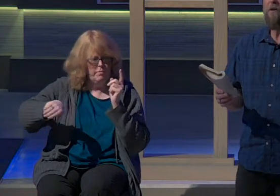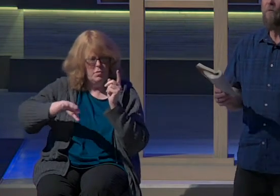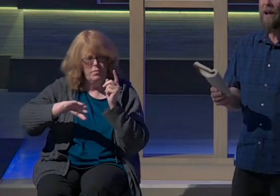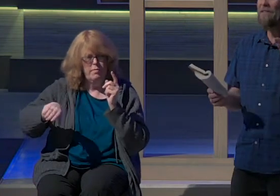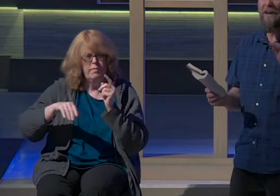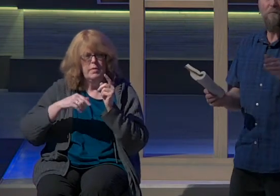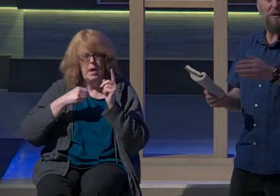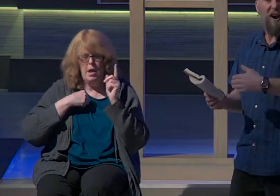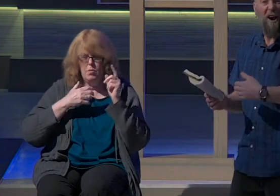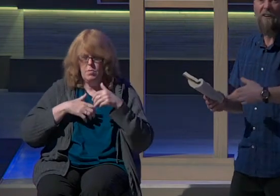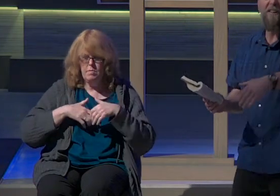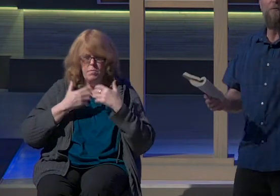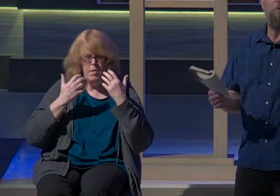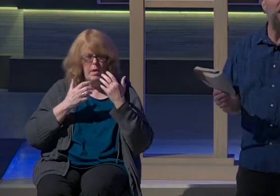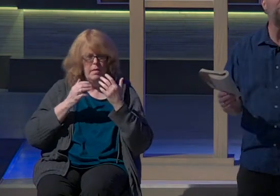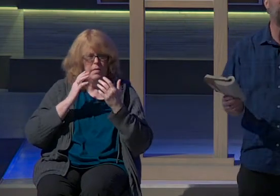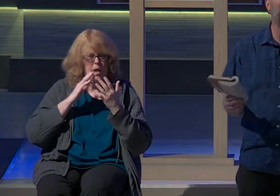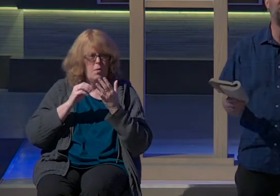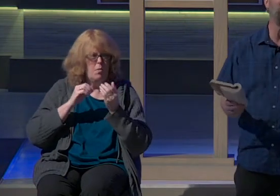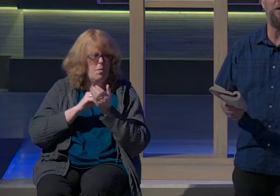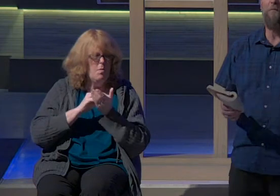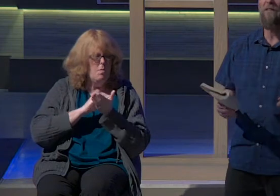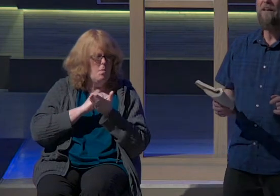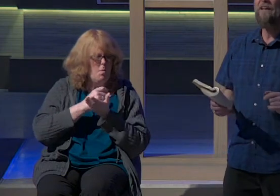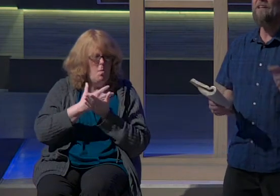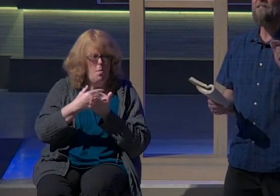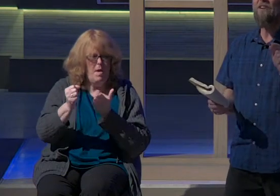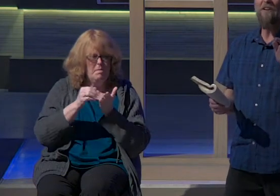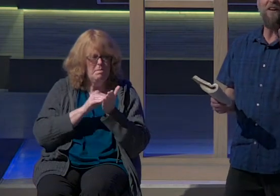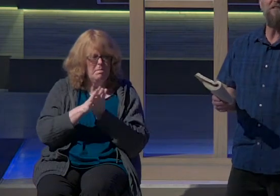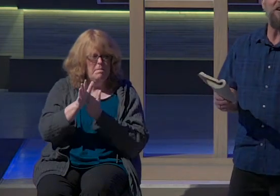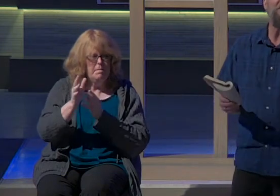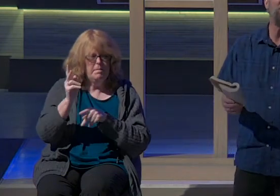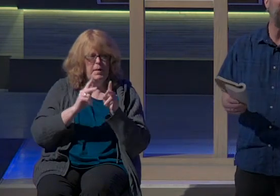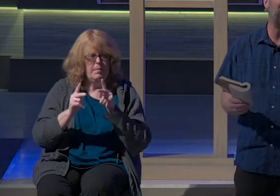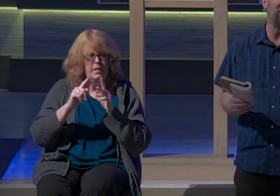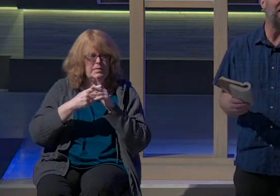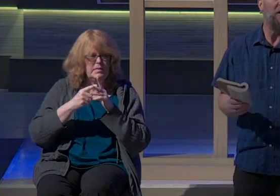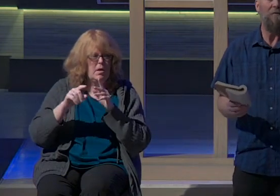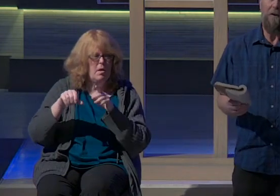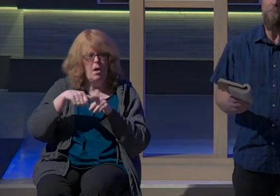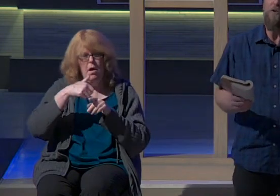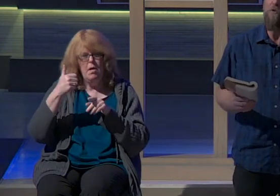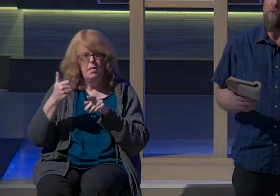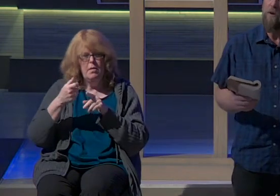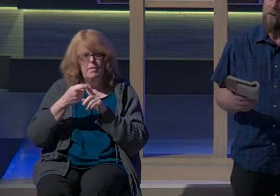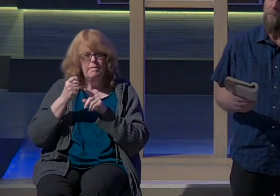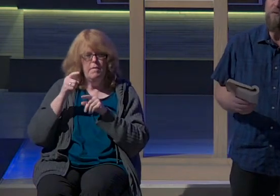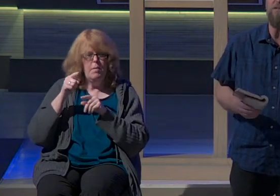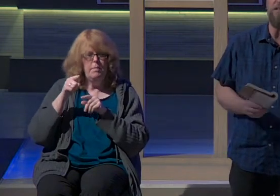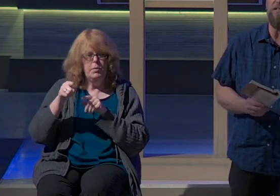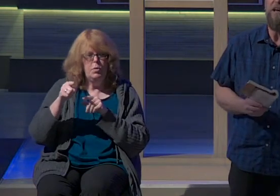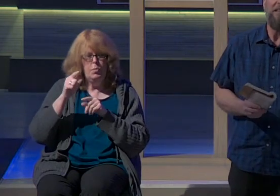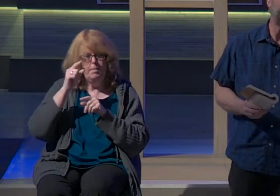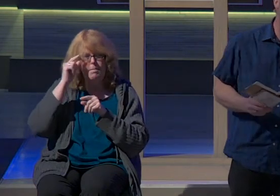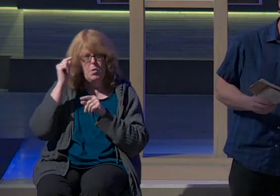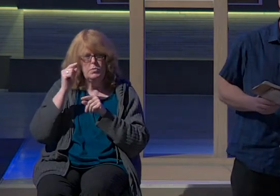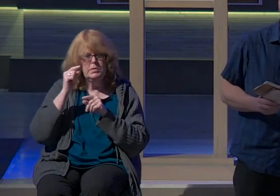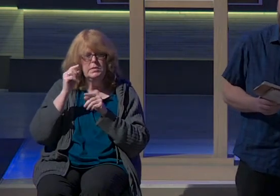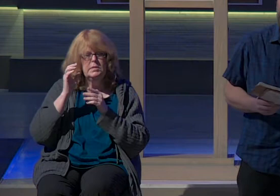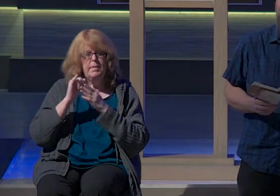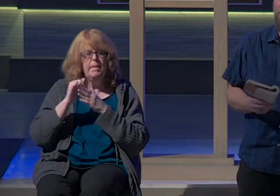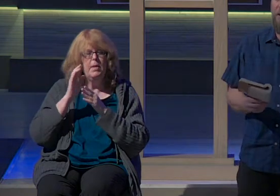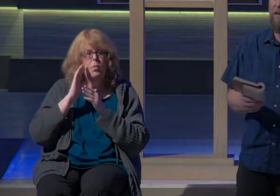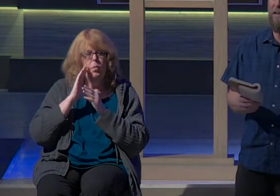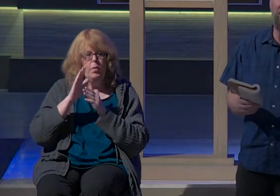in my wrath, I'm going to utterly wipe out this people and start another line from you, Moses, that will